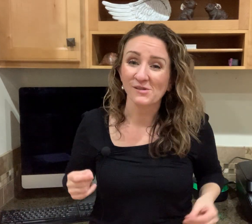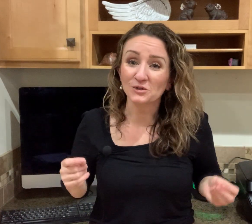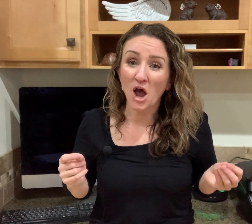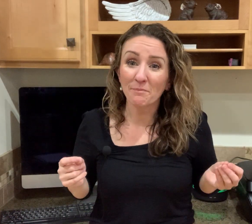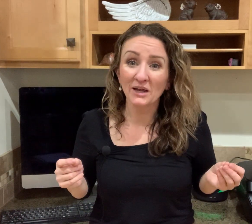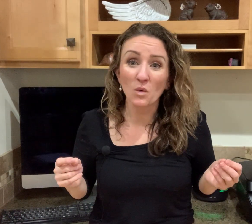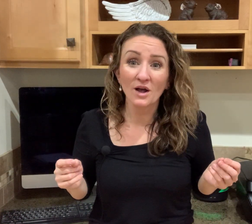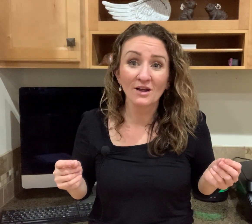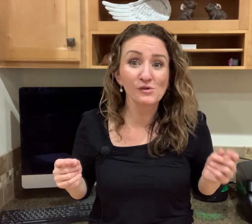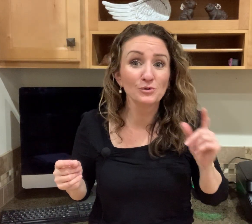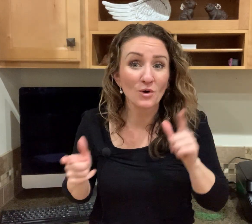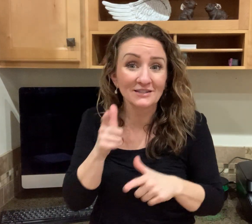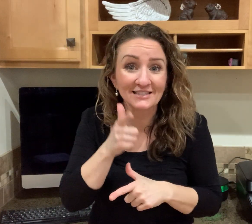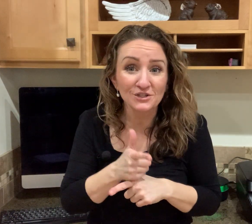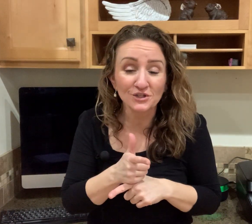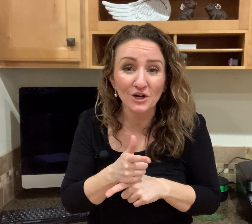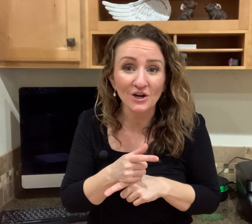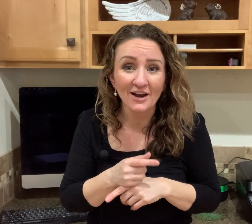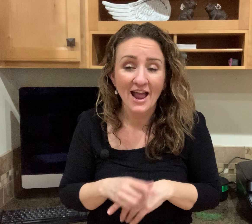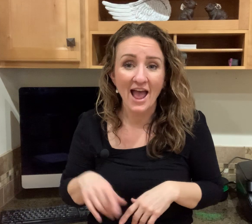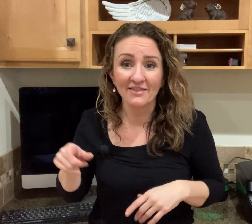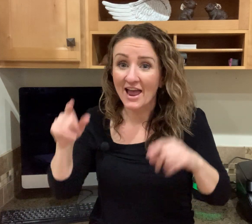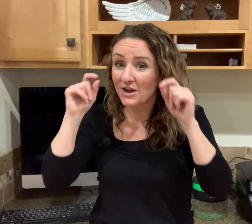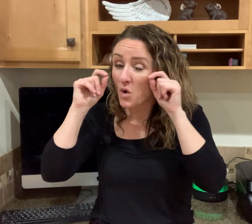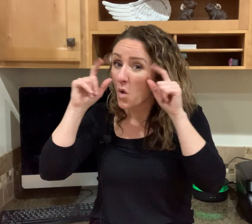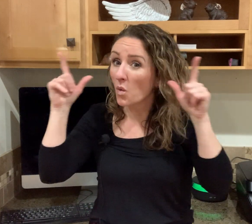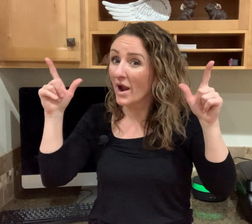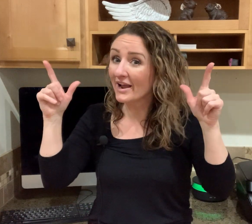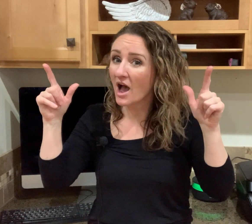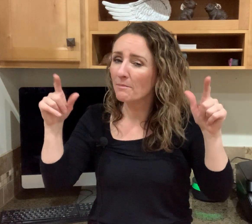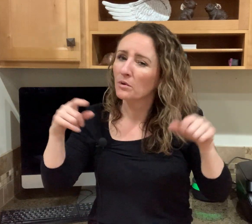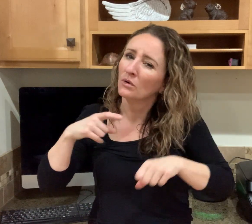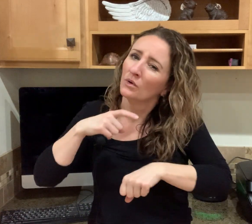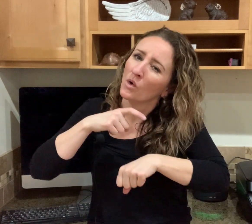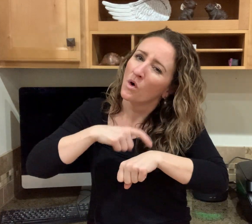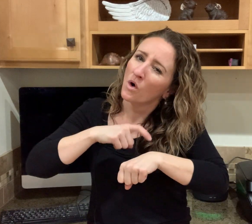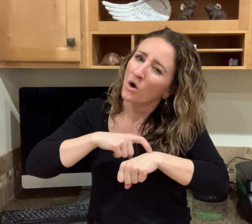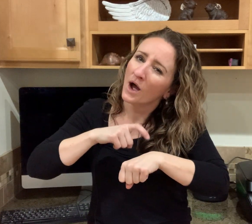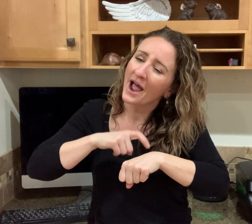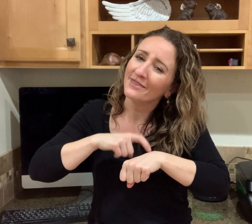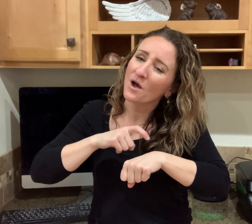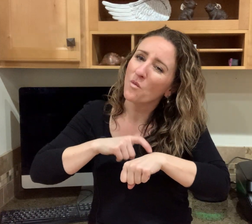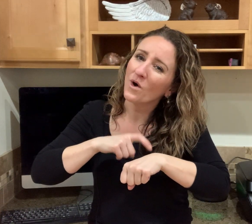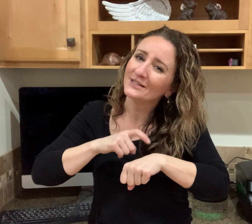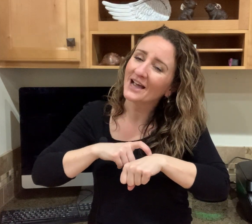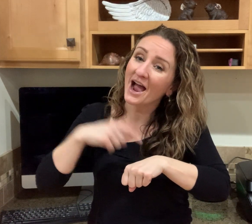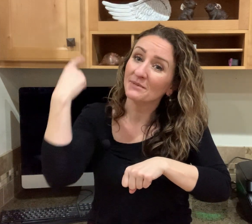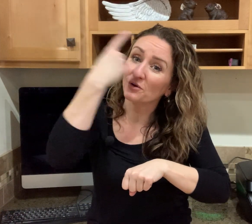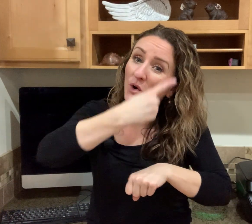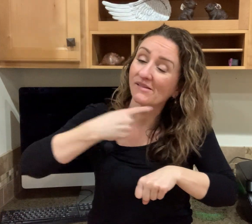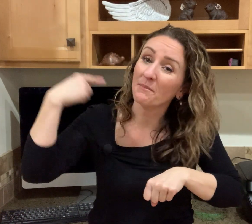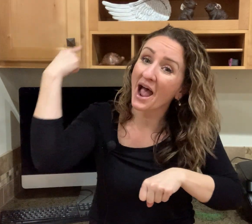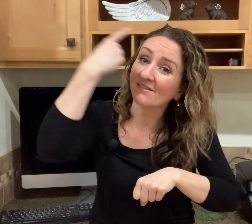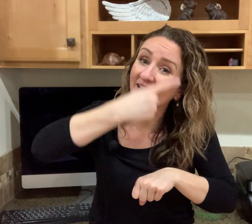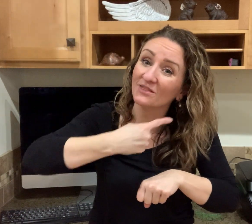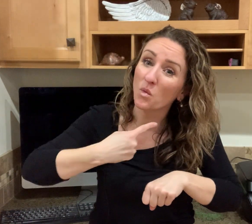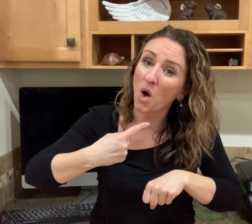So topic was your sister, and then wake up, and then what time. Now notice I'm asking the what